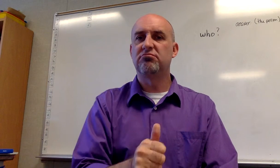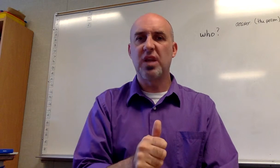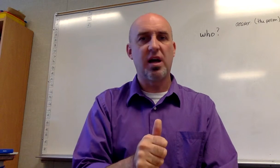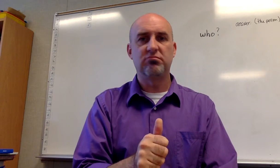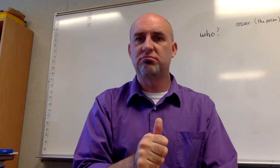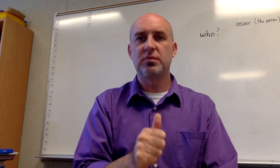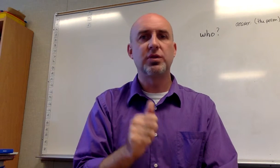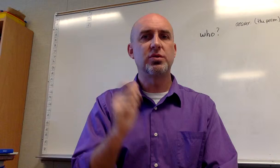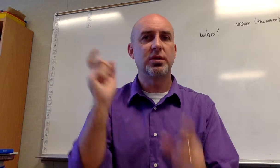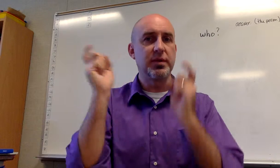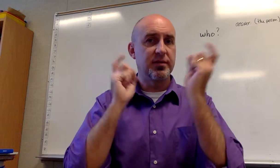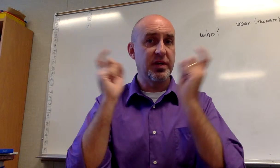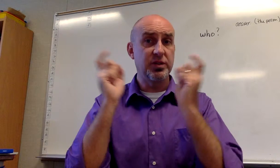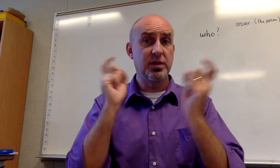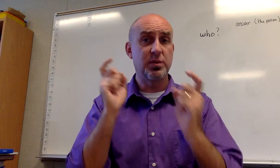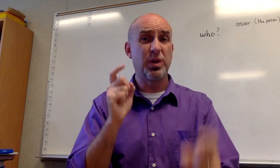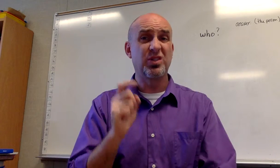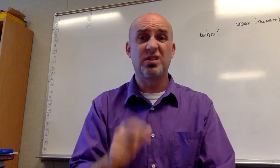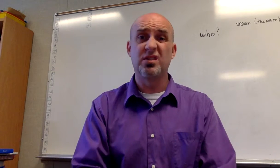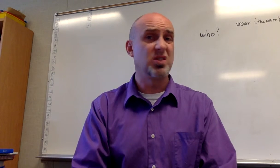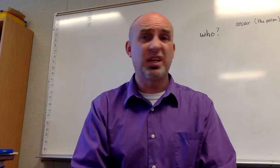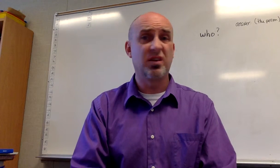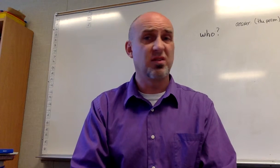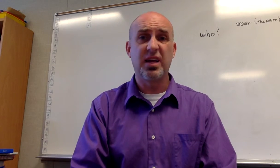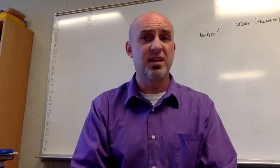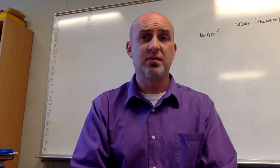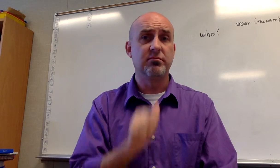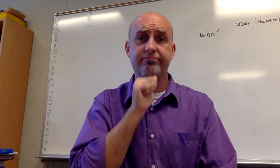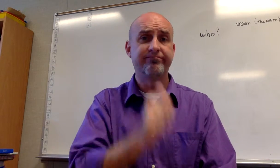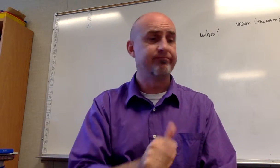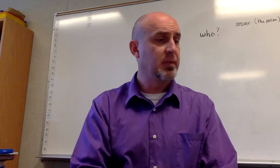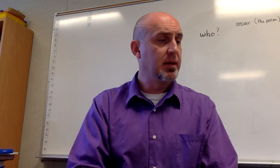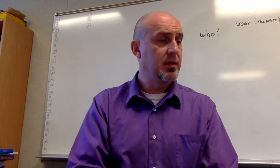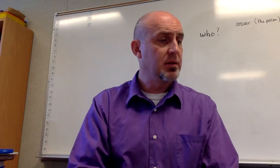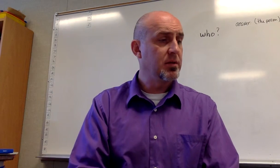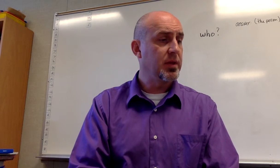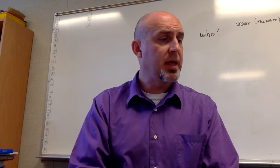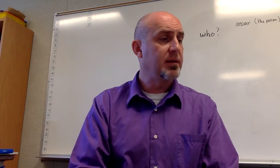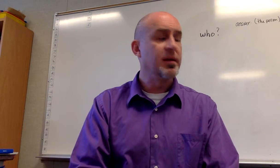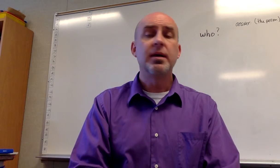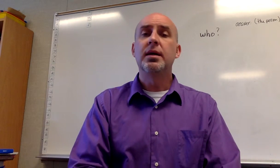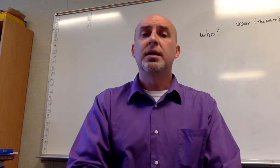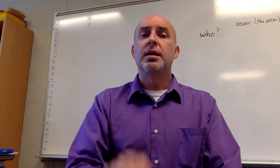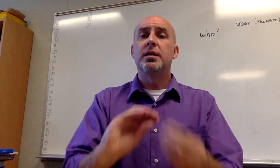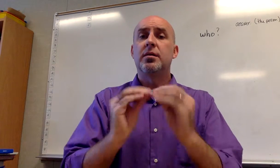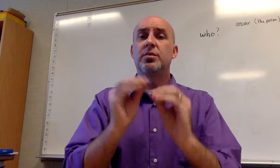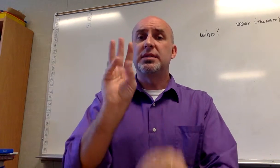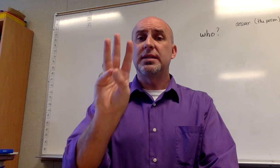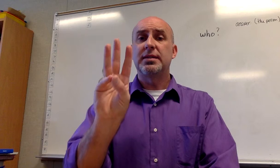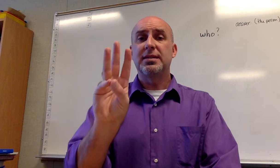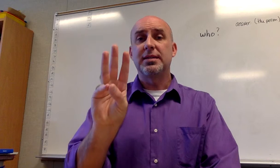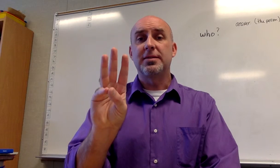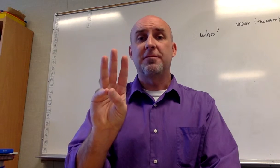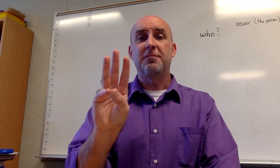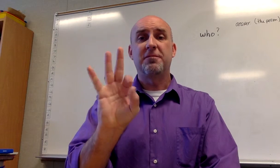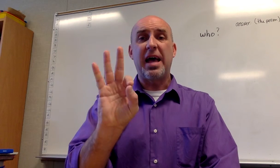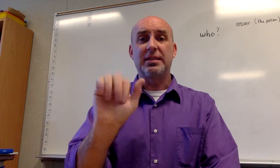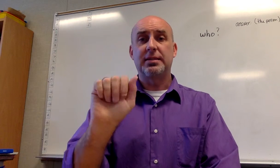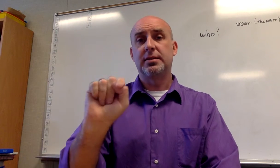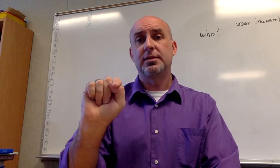not. Usually with the facial expression that's shaking your head and doing that. Number 6 is fat.